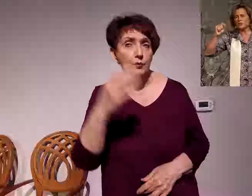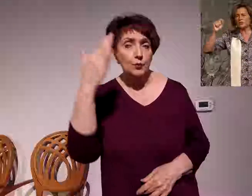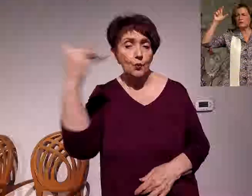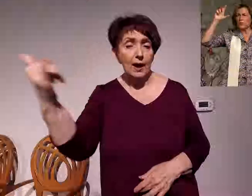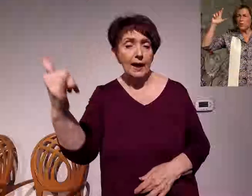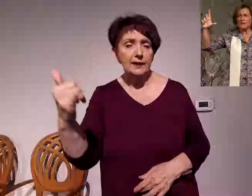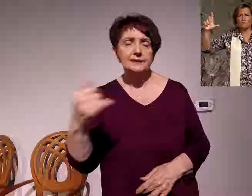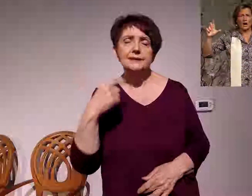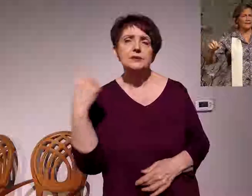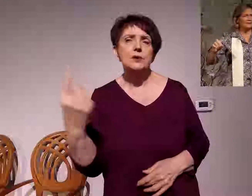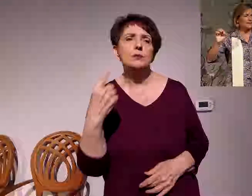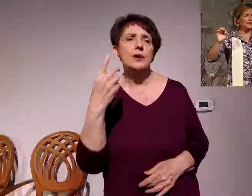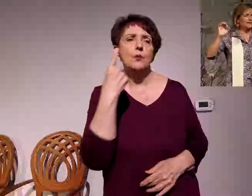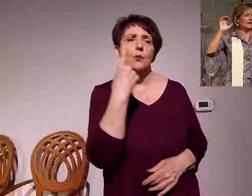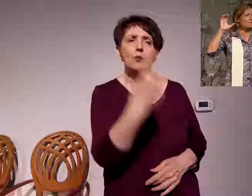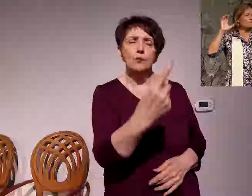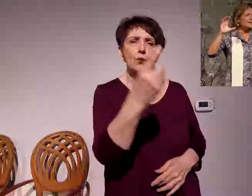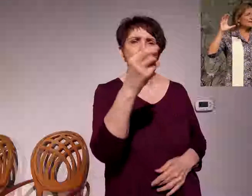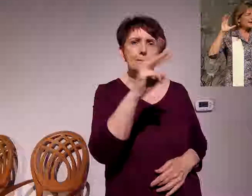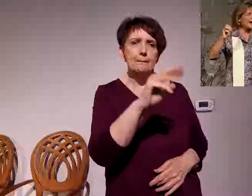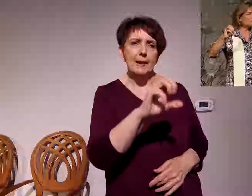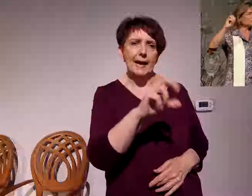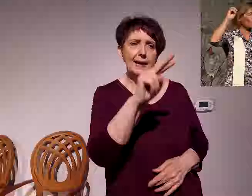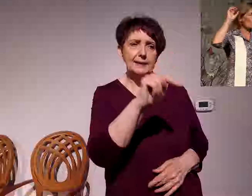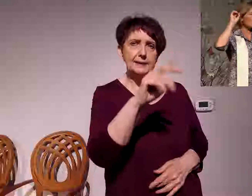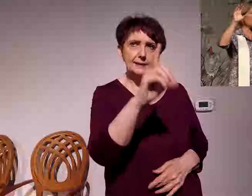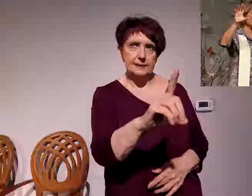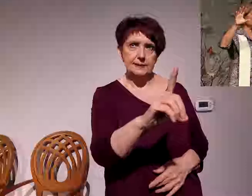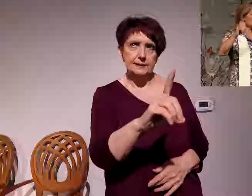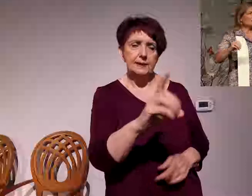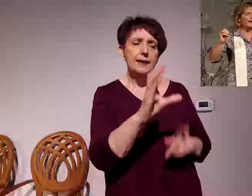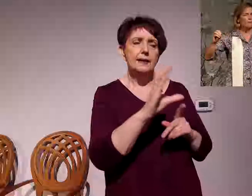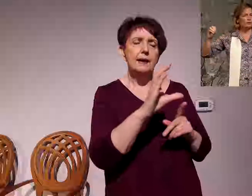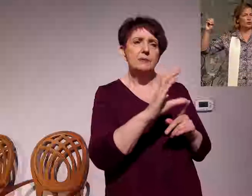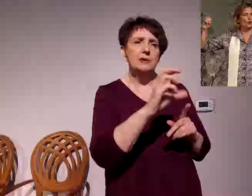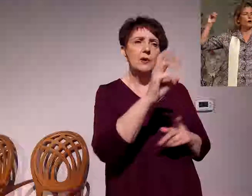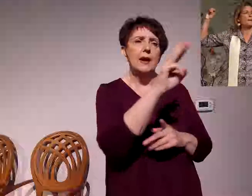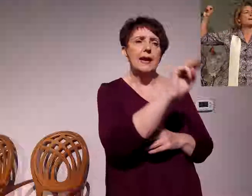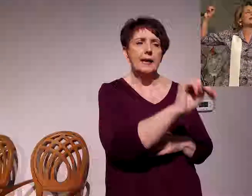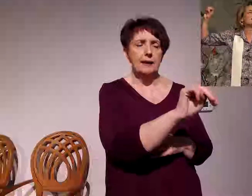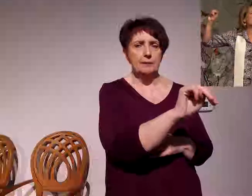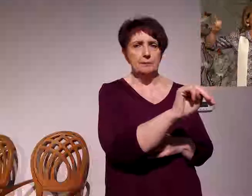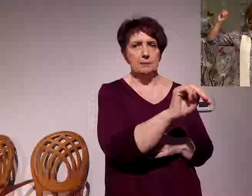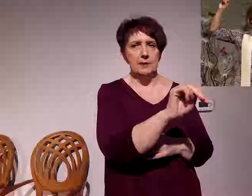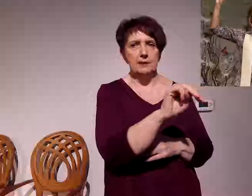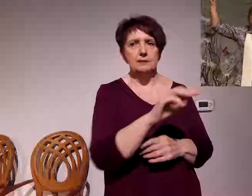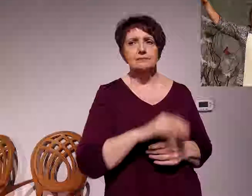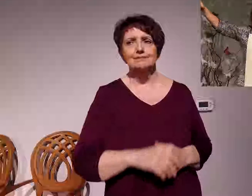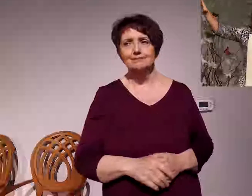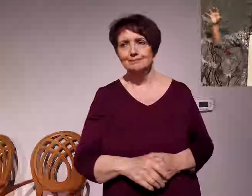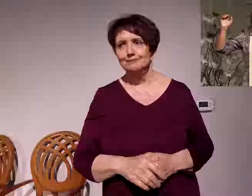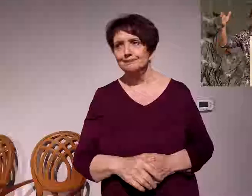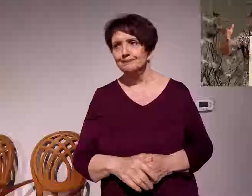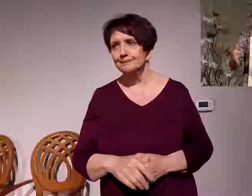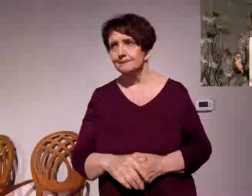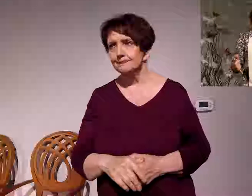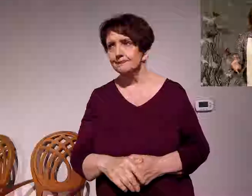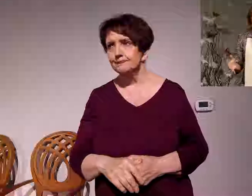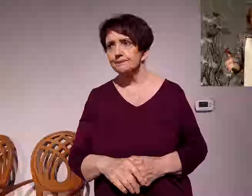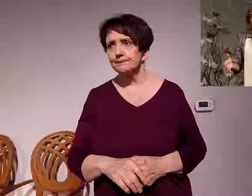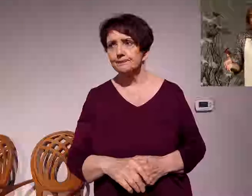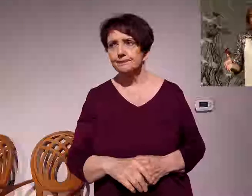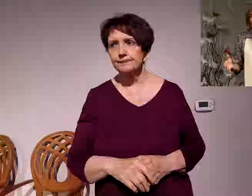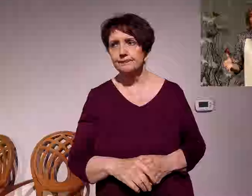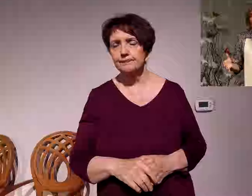it's only one mind, and that is a big capital 1, capital M in mind, in which